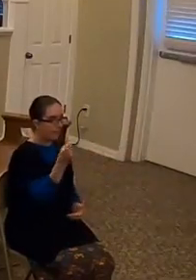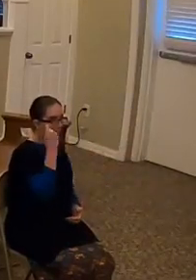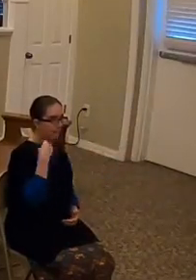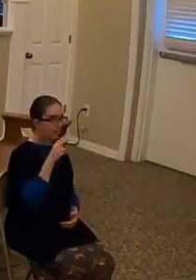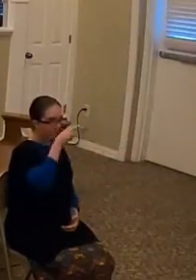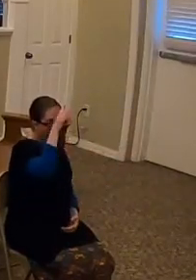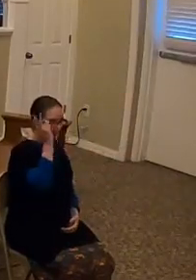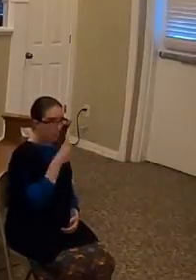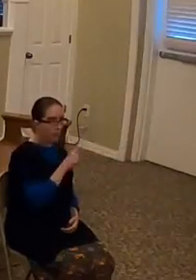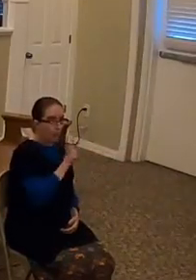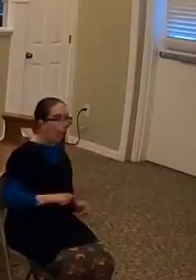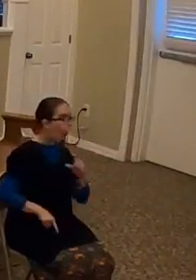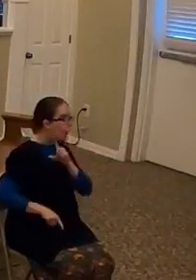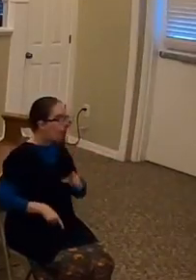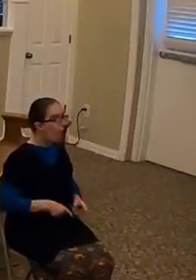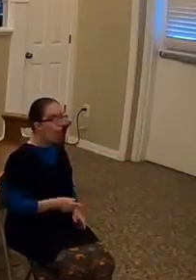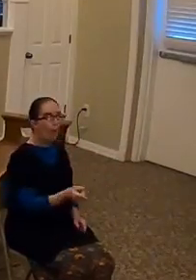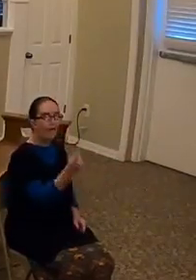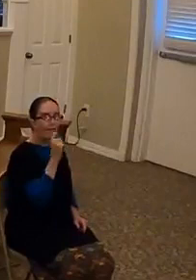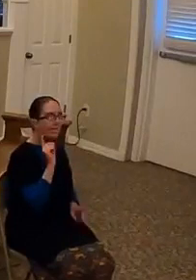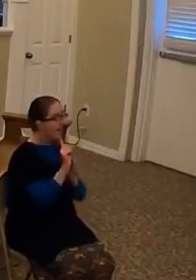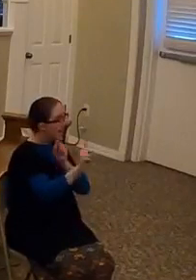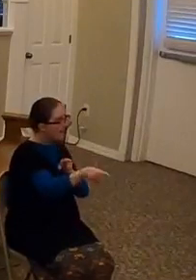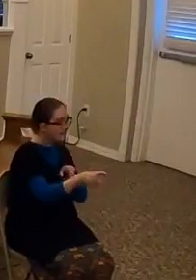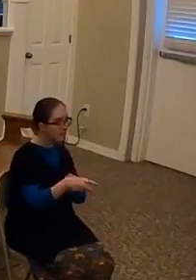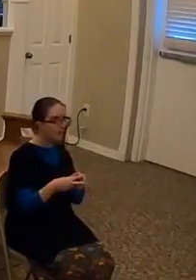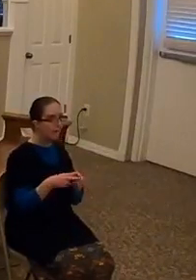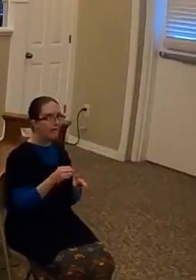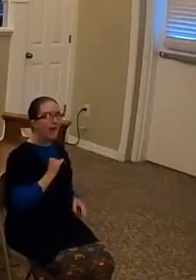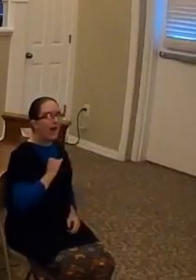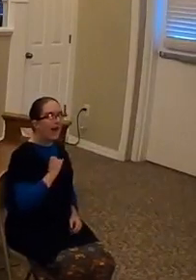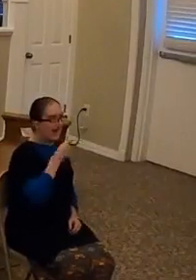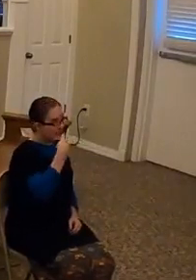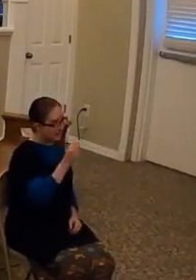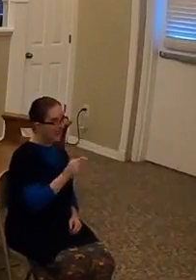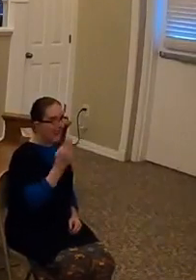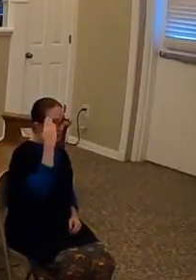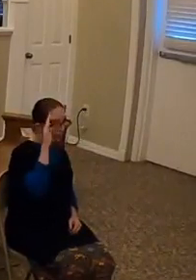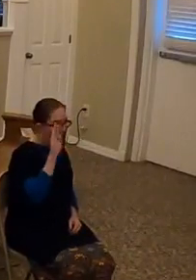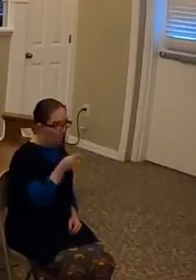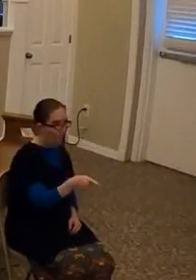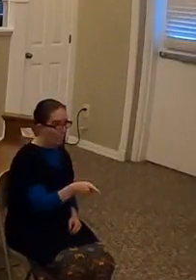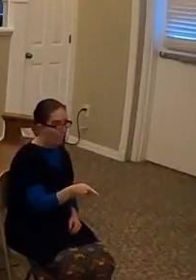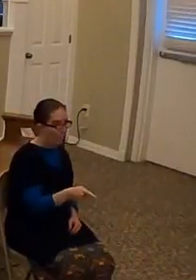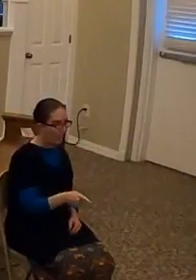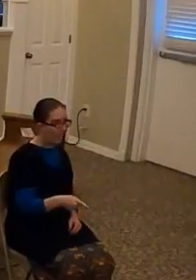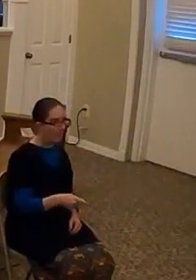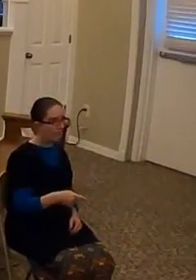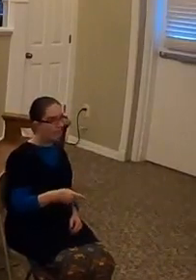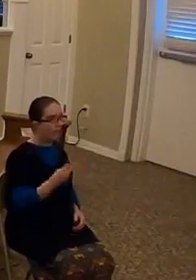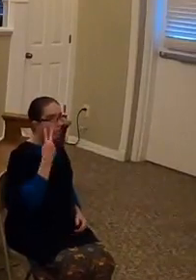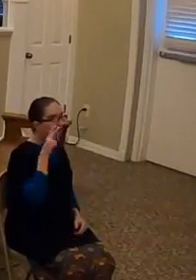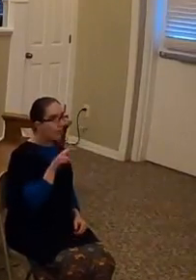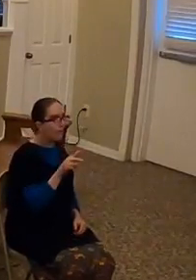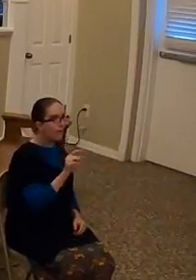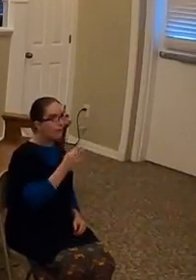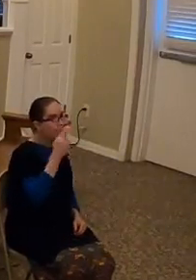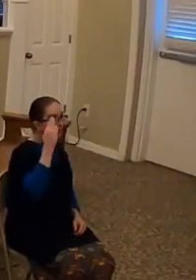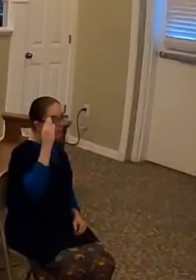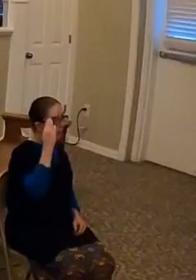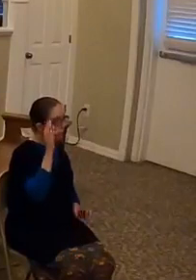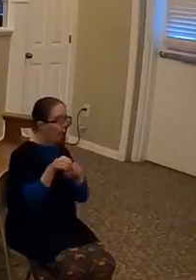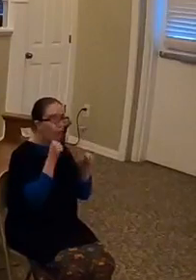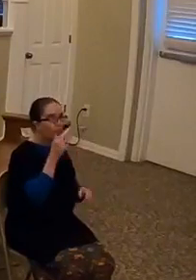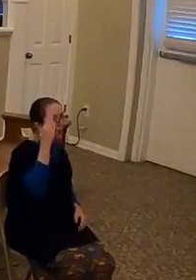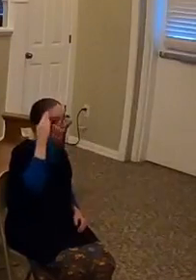the other virgins, saying, Lord, Lord, open to us. But he answered and said, verily I say unto you, I know you not. Watch therefore, for you know